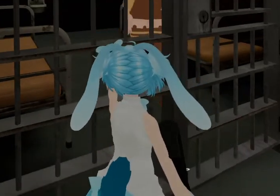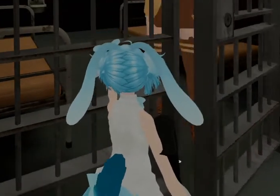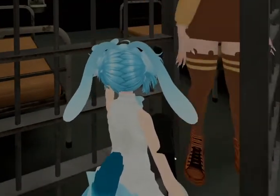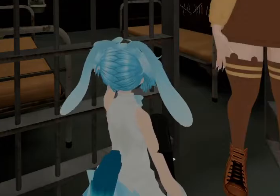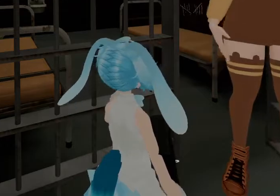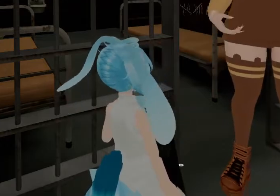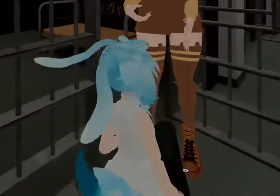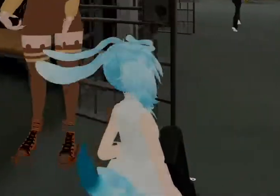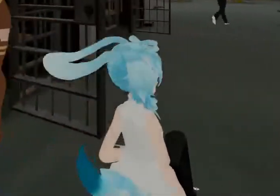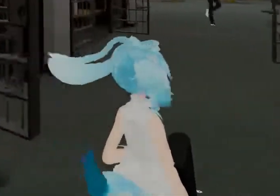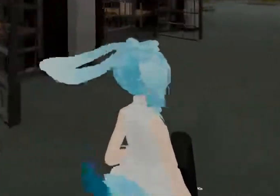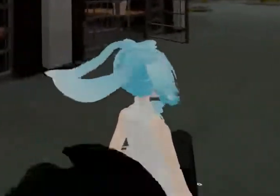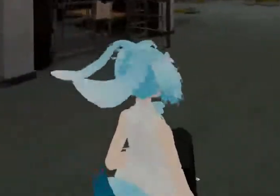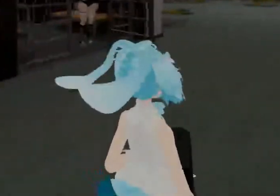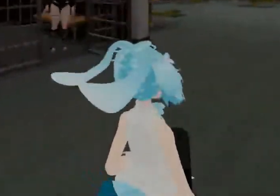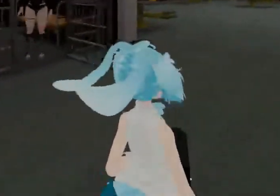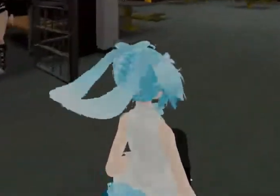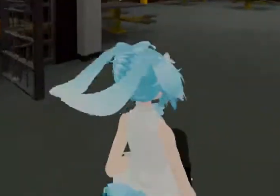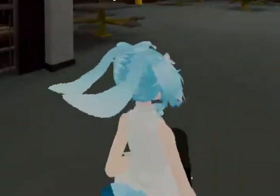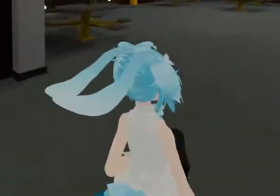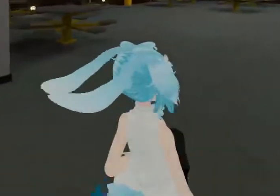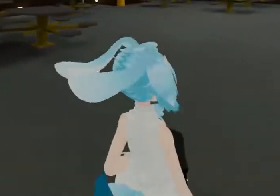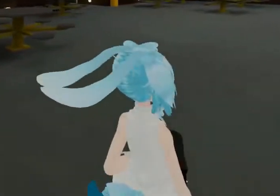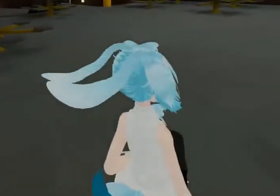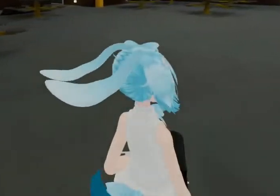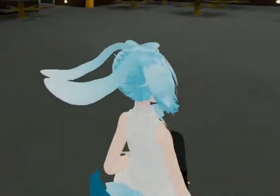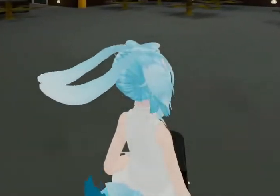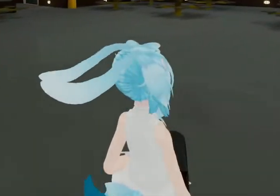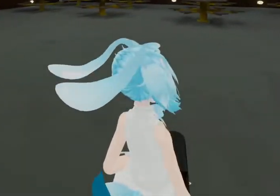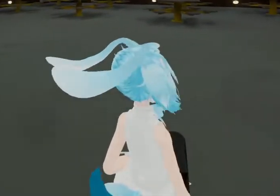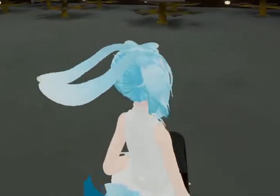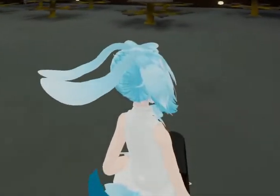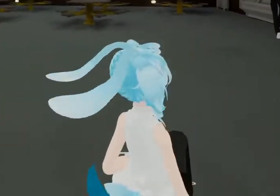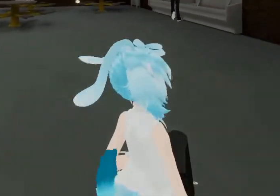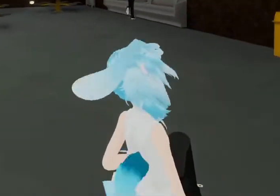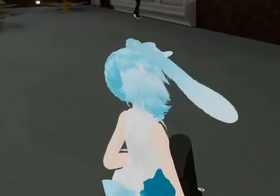Innocent. The cell doors have been opened. Mm-hmm. Innocent, no.